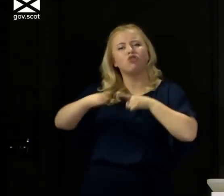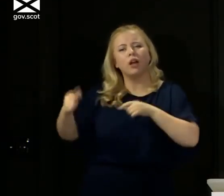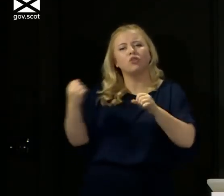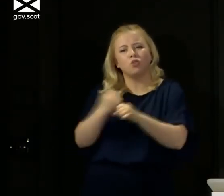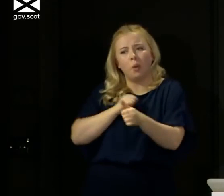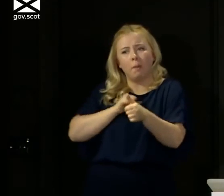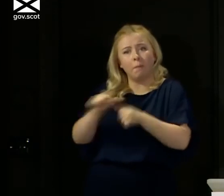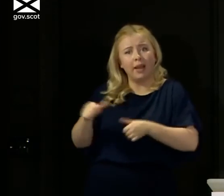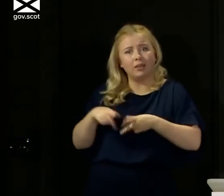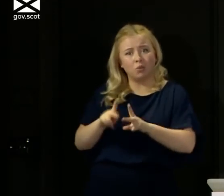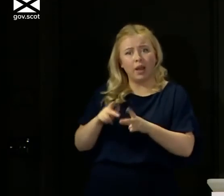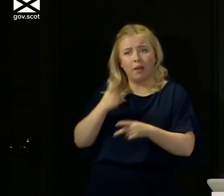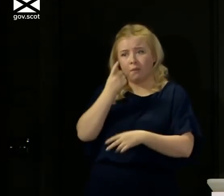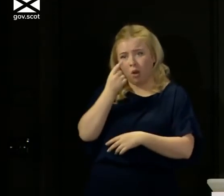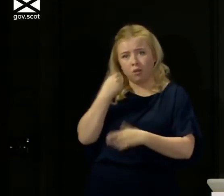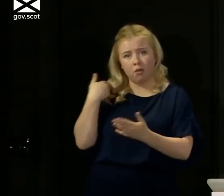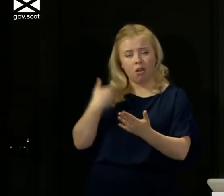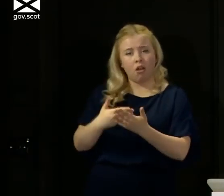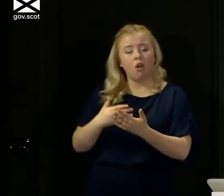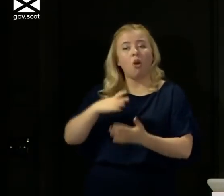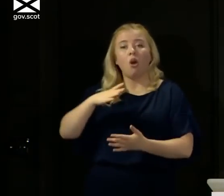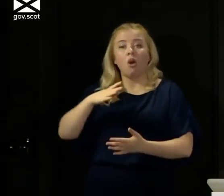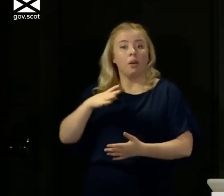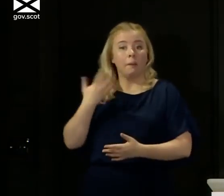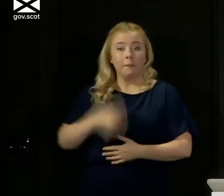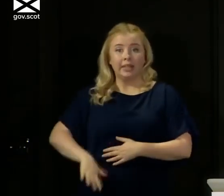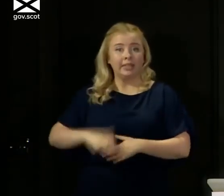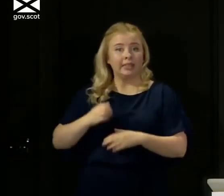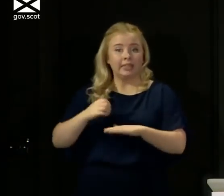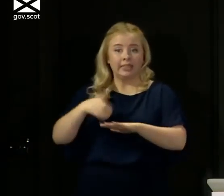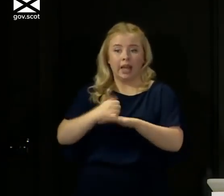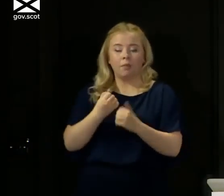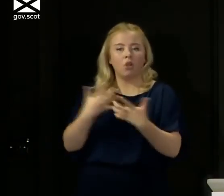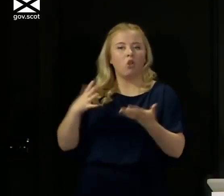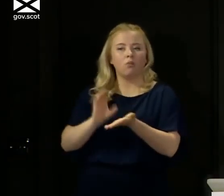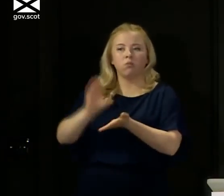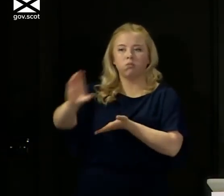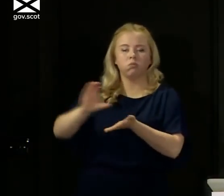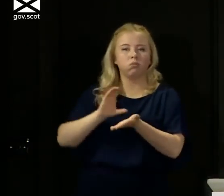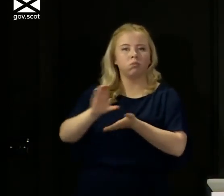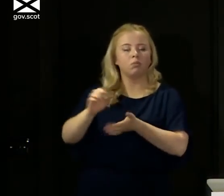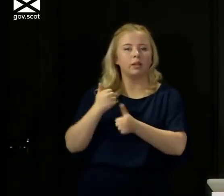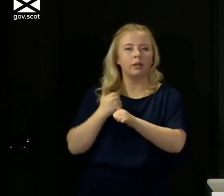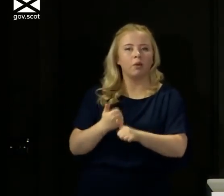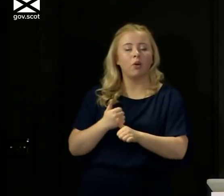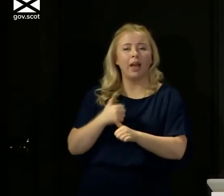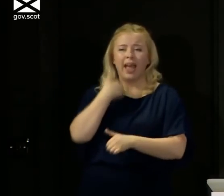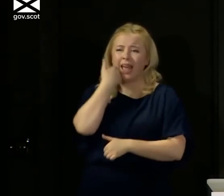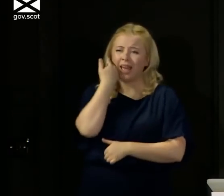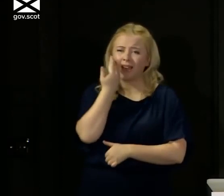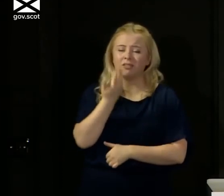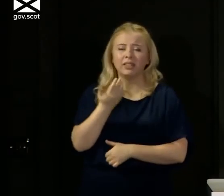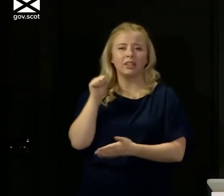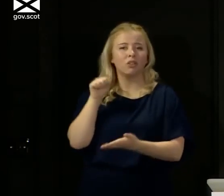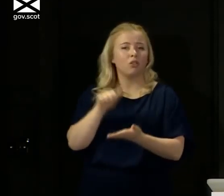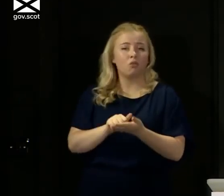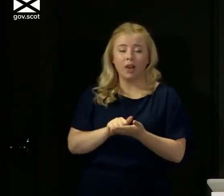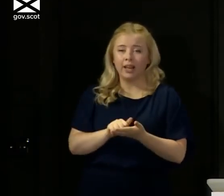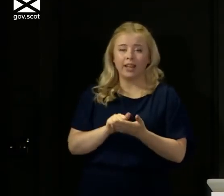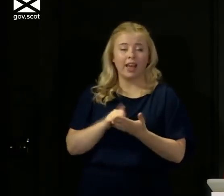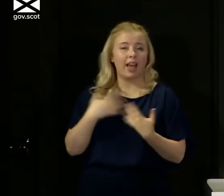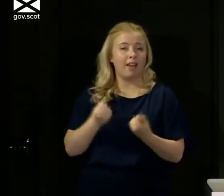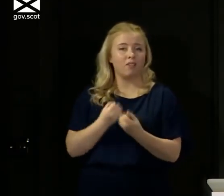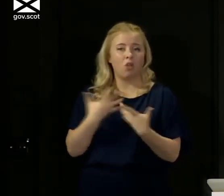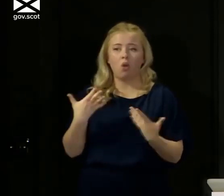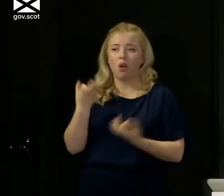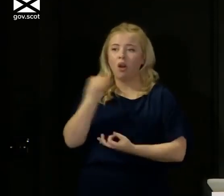place already a lot of financial support. And I don't, every day, rightly and understandably, I have